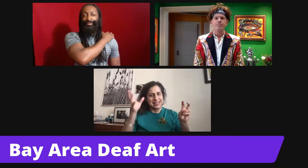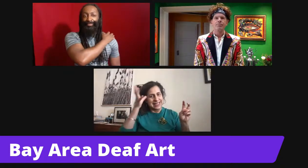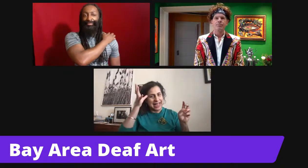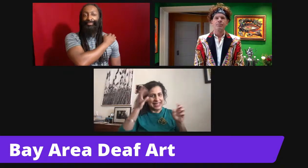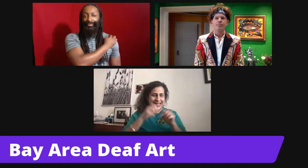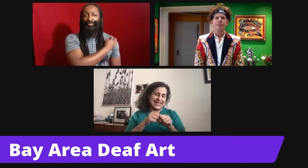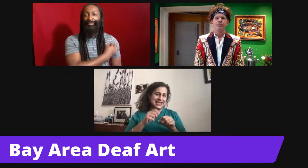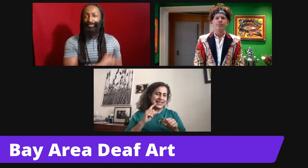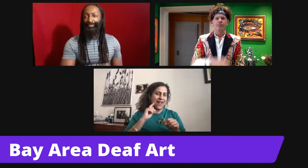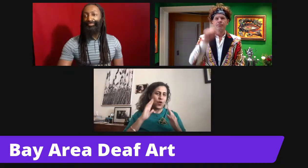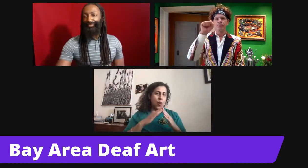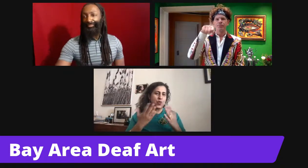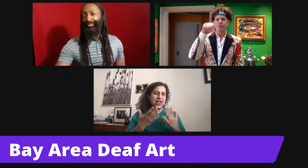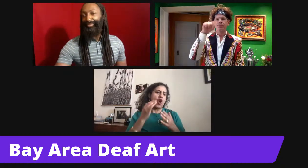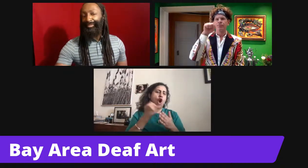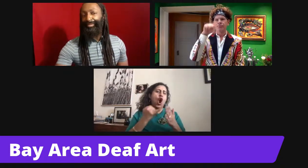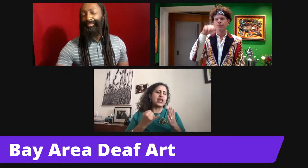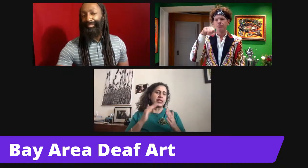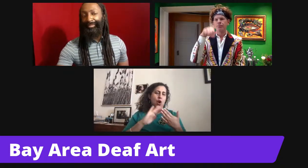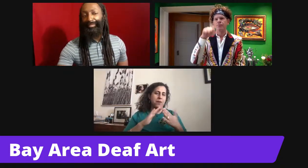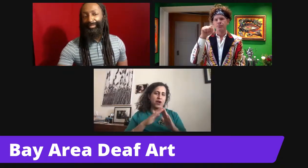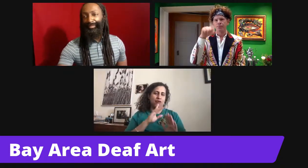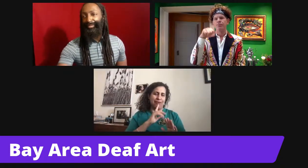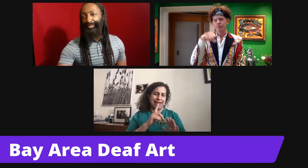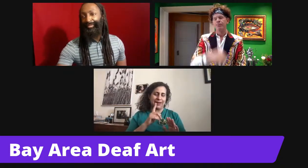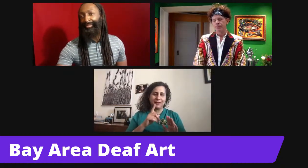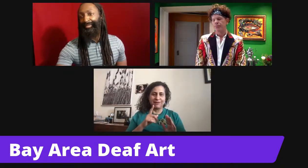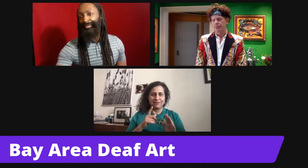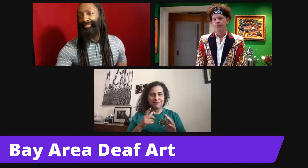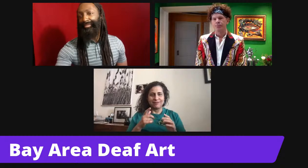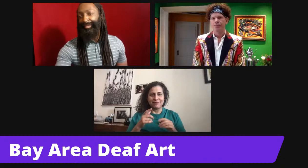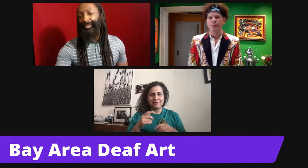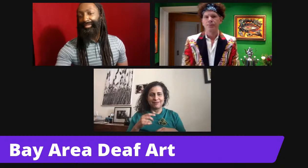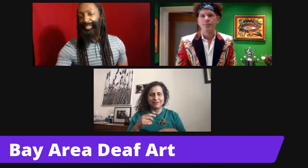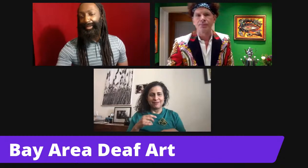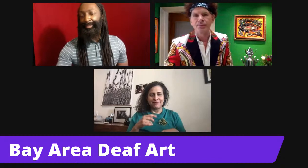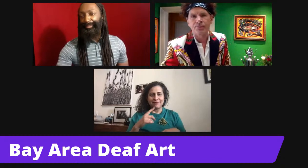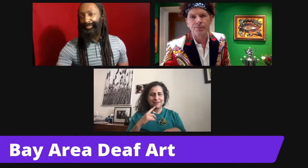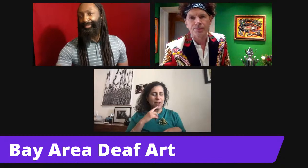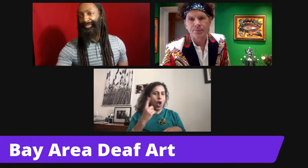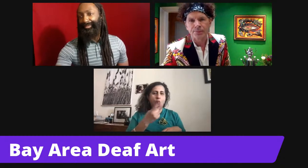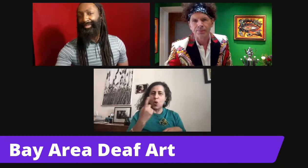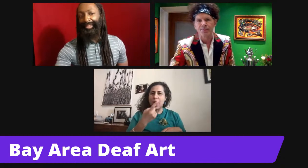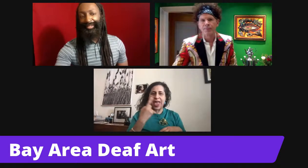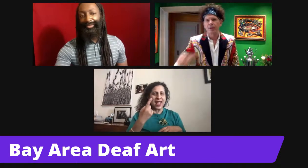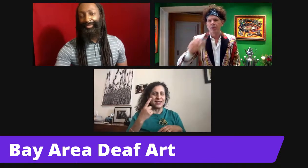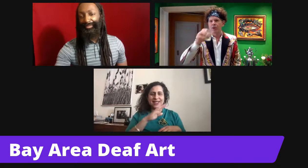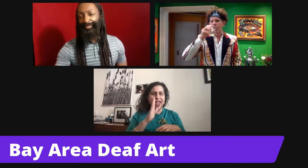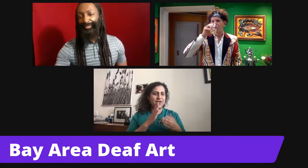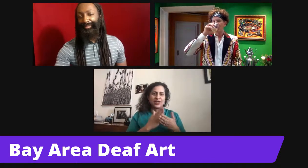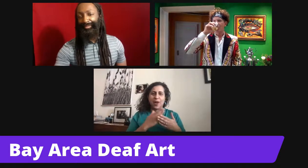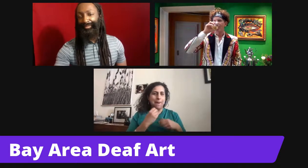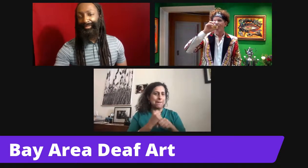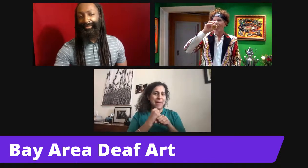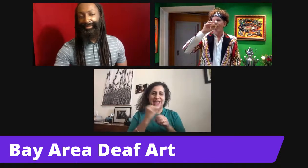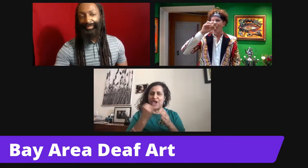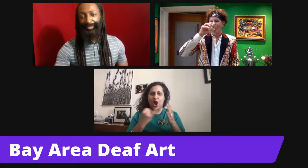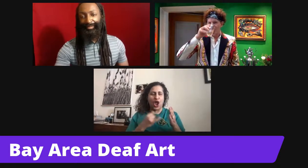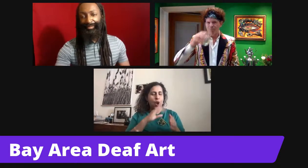that person that was also there, you know, had passed away. Yeah, they were so prominent in our art community,